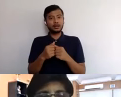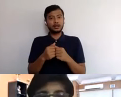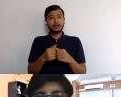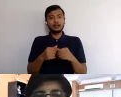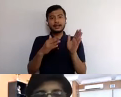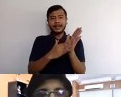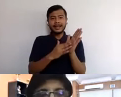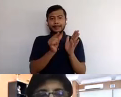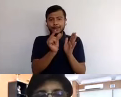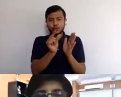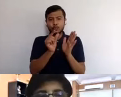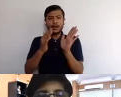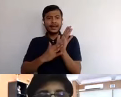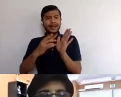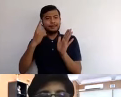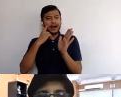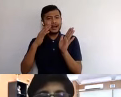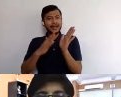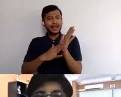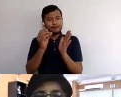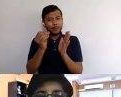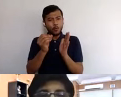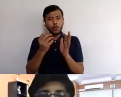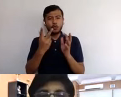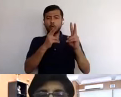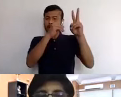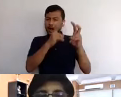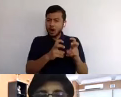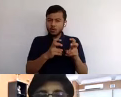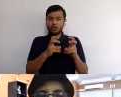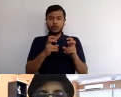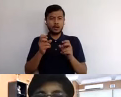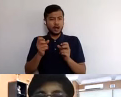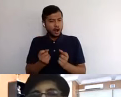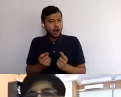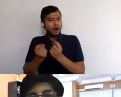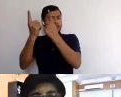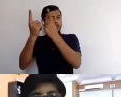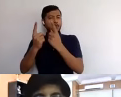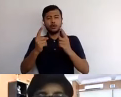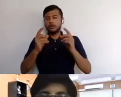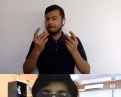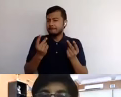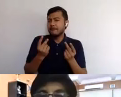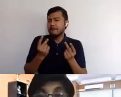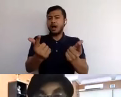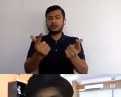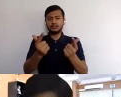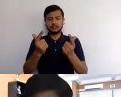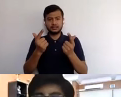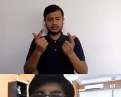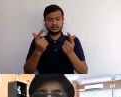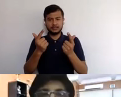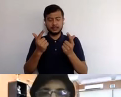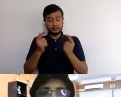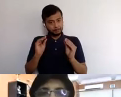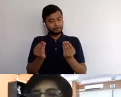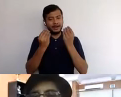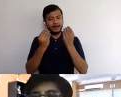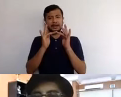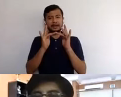good technical features in terms of, you know, uplink resource scheduling in terms of improved contention